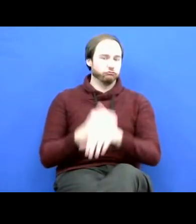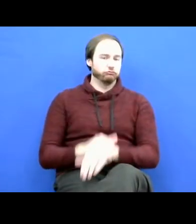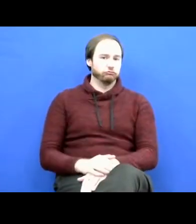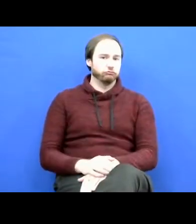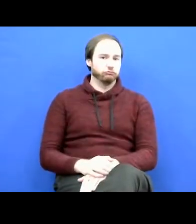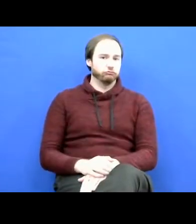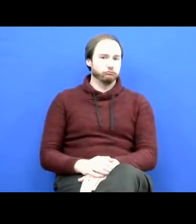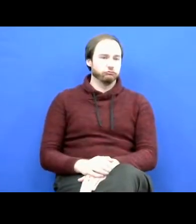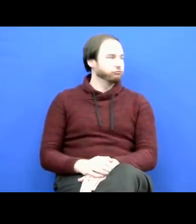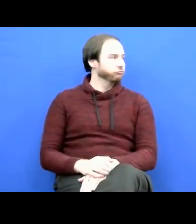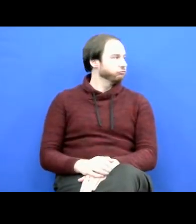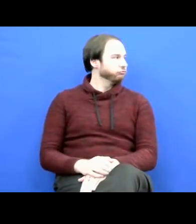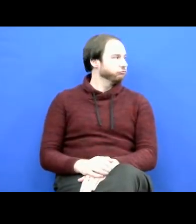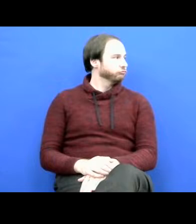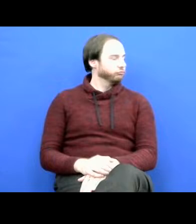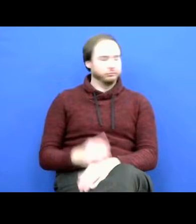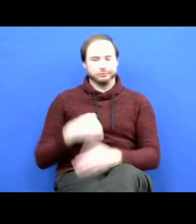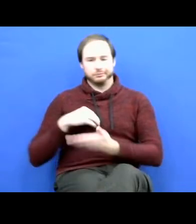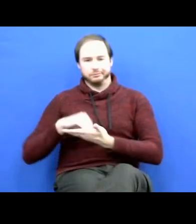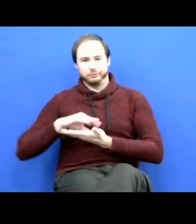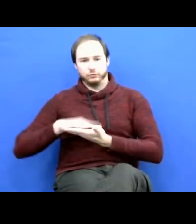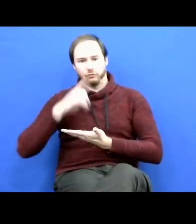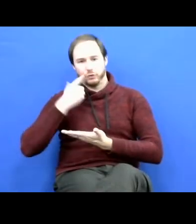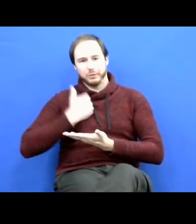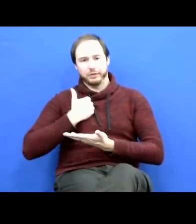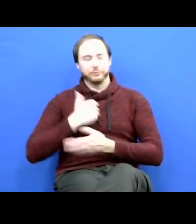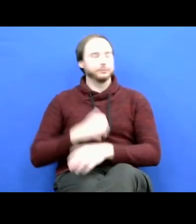Put a note to myself so I